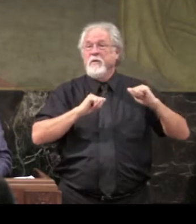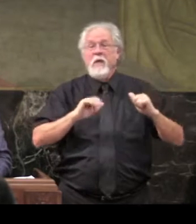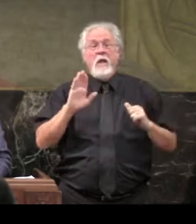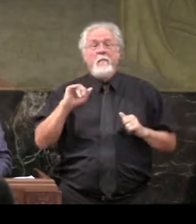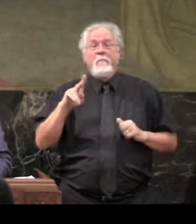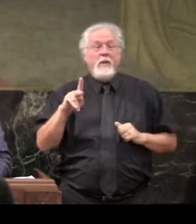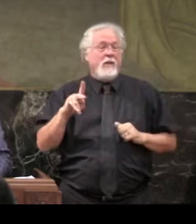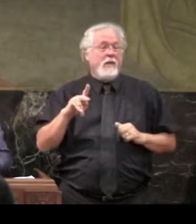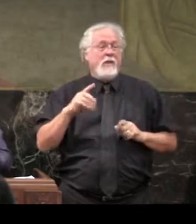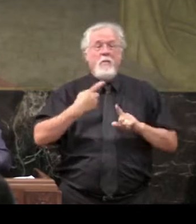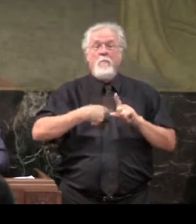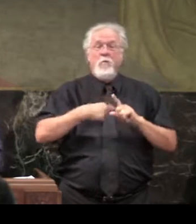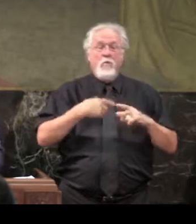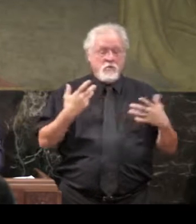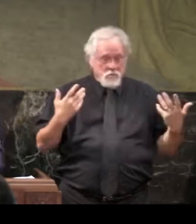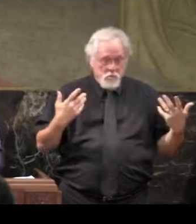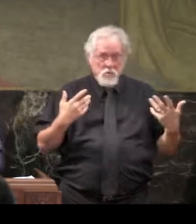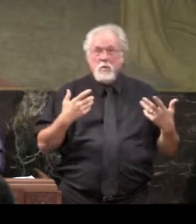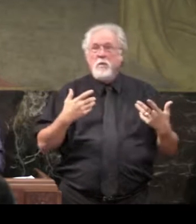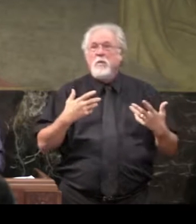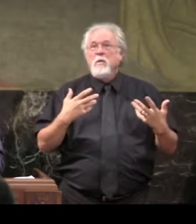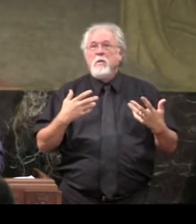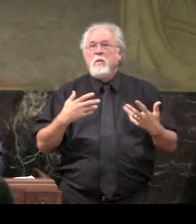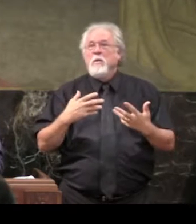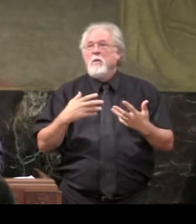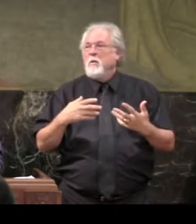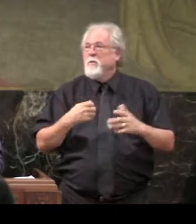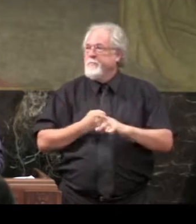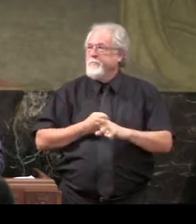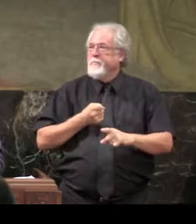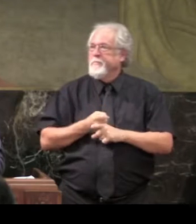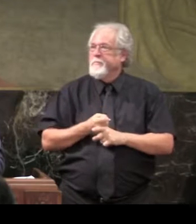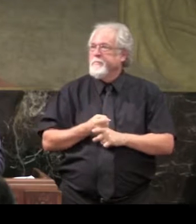banks and the mortgage holders are going to be taking a damaged